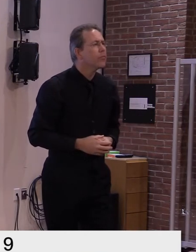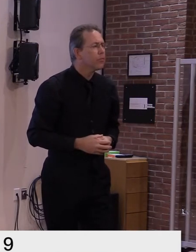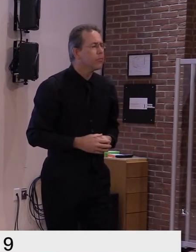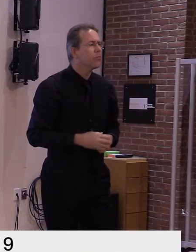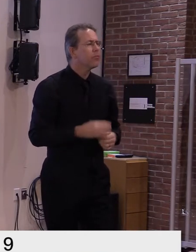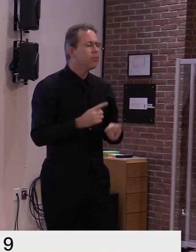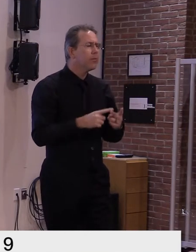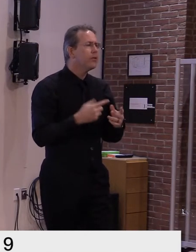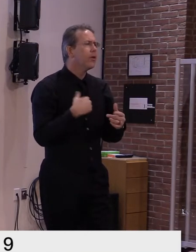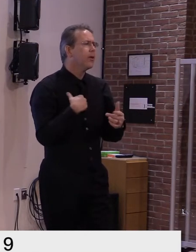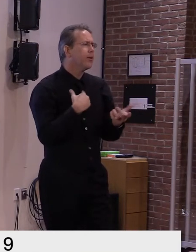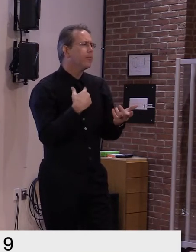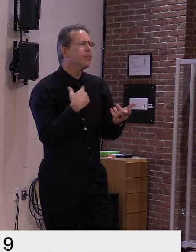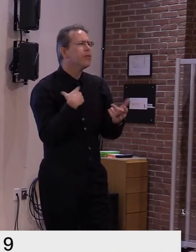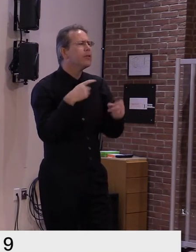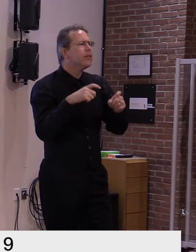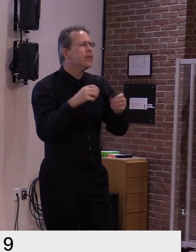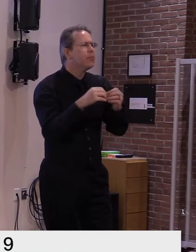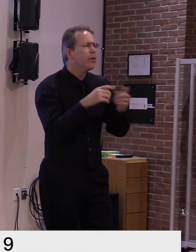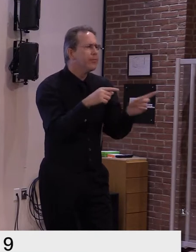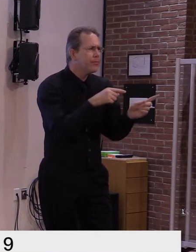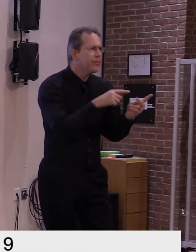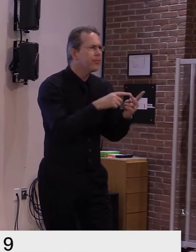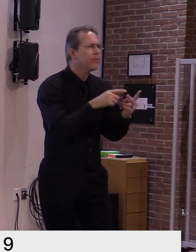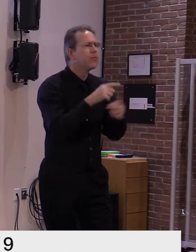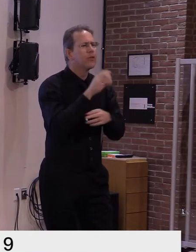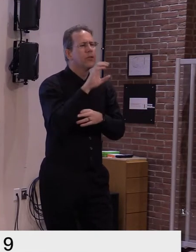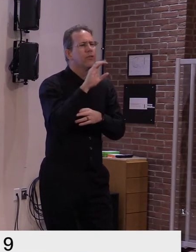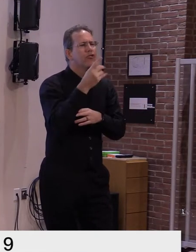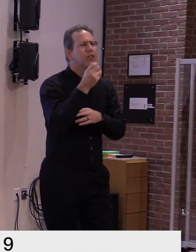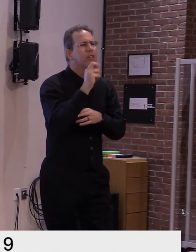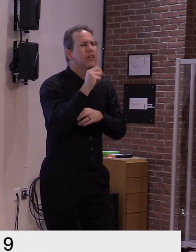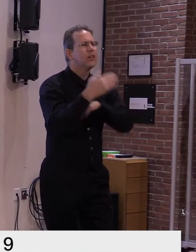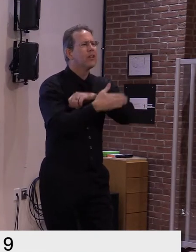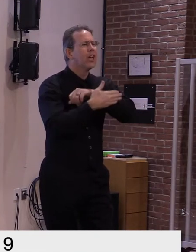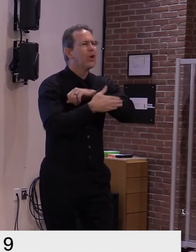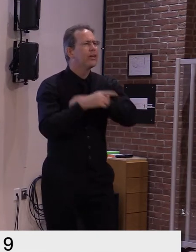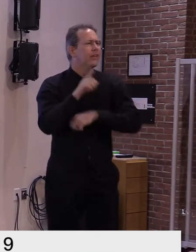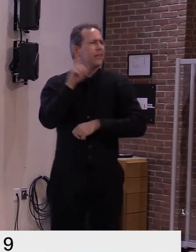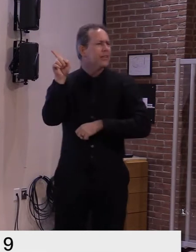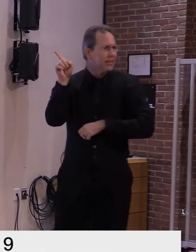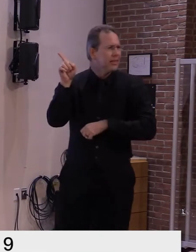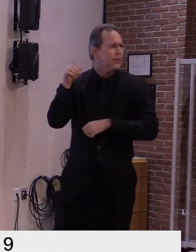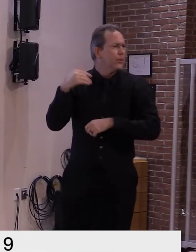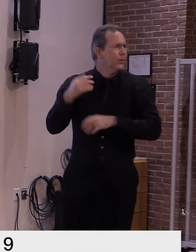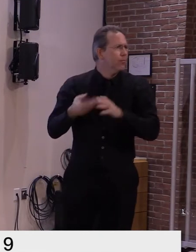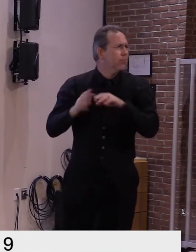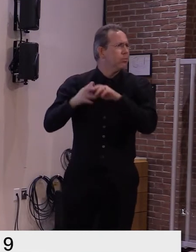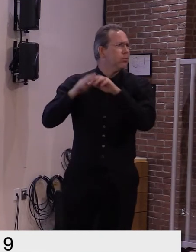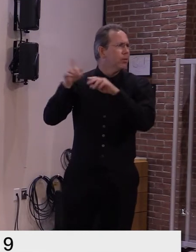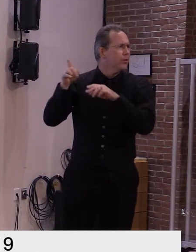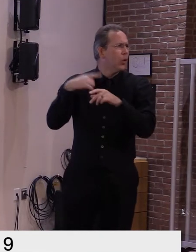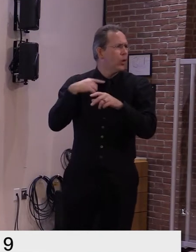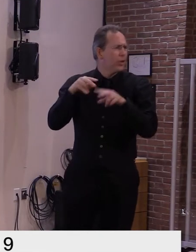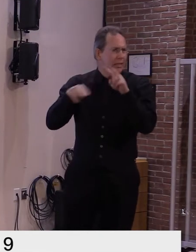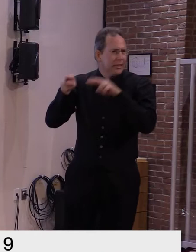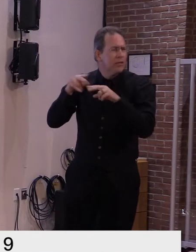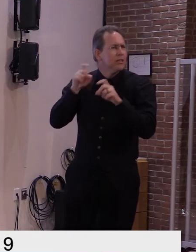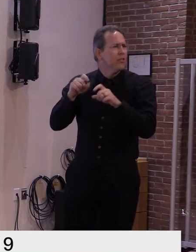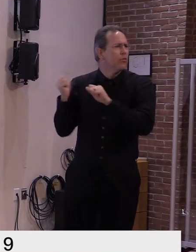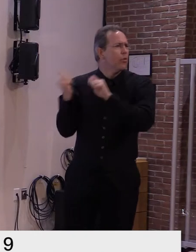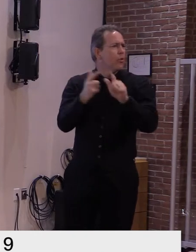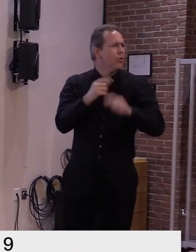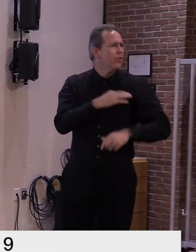Correction Facility on Monday, January 4th, and all incarcerated individuals were